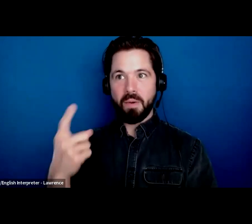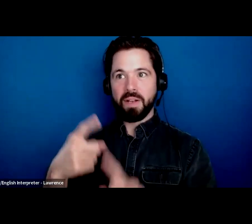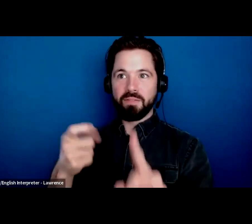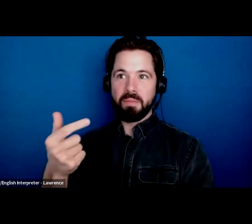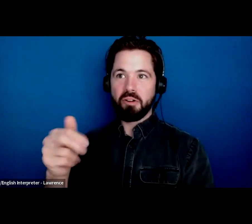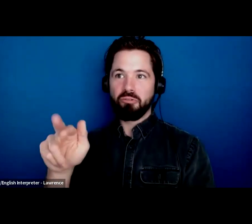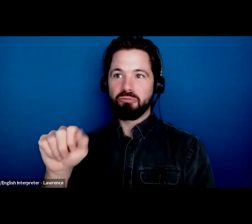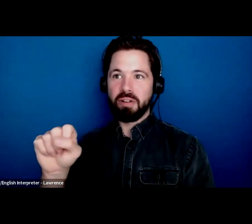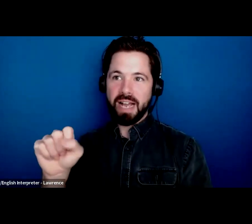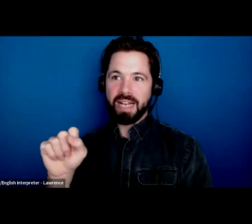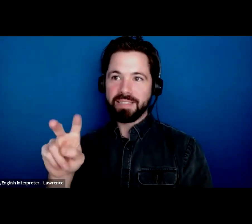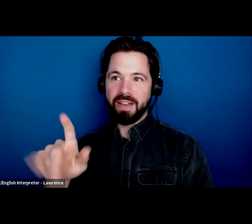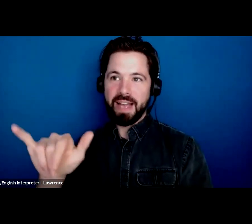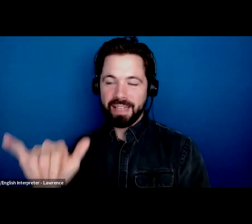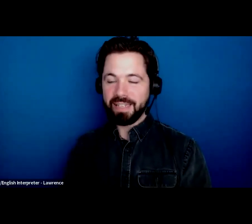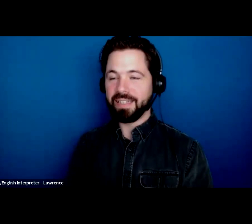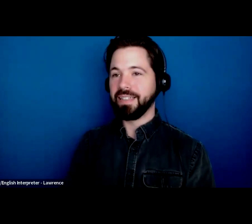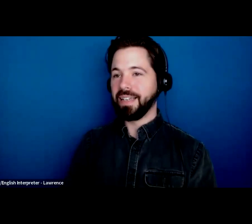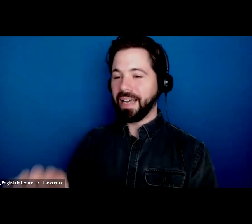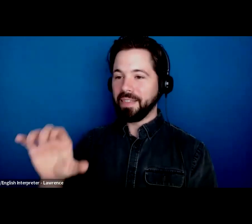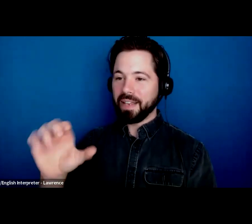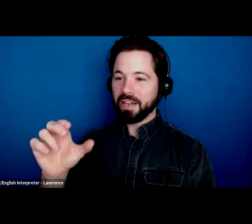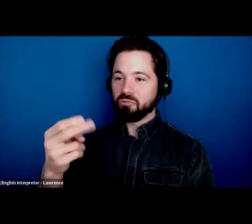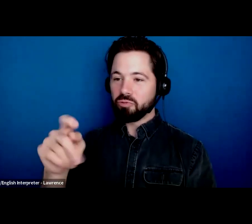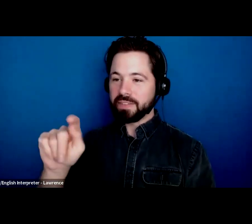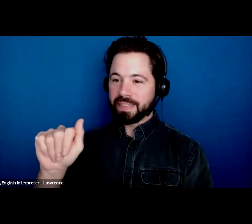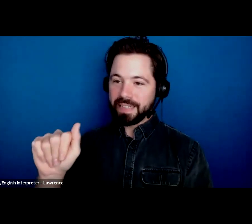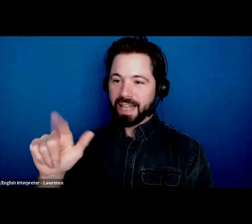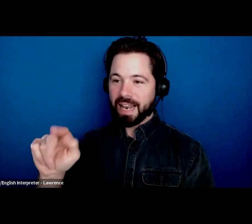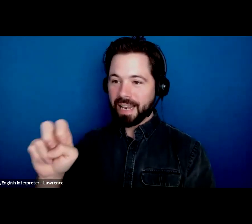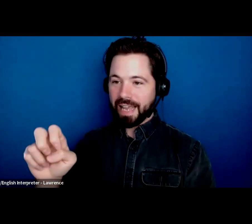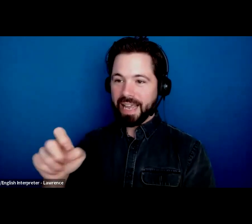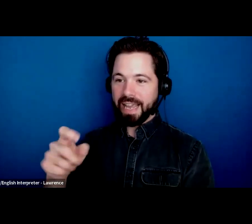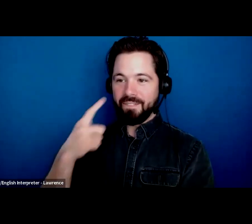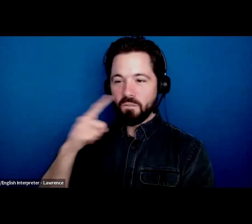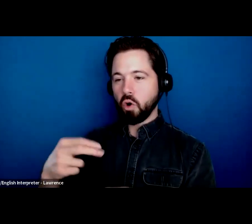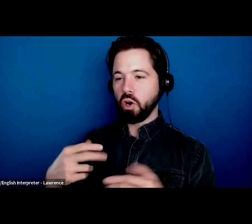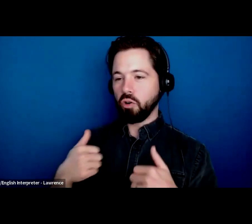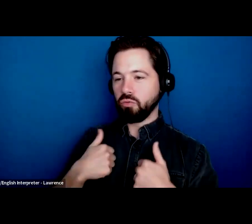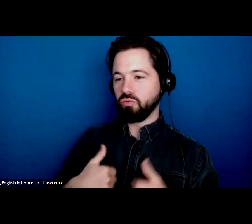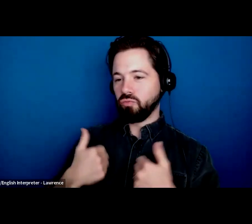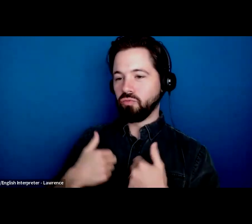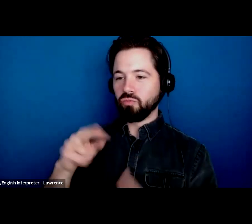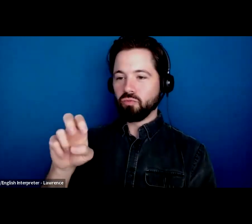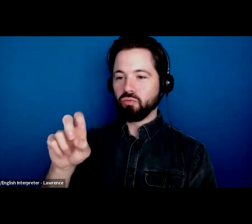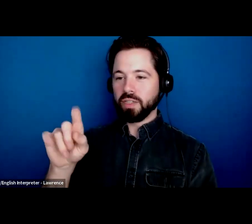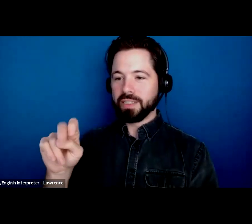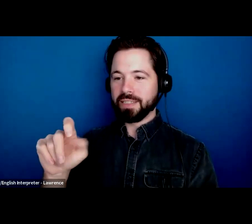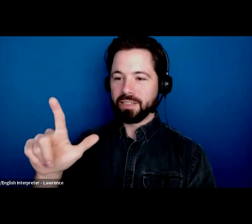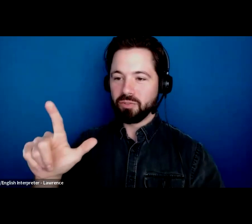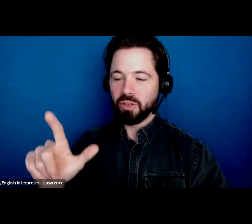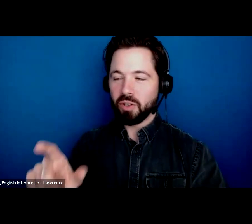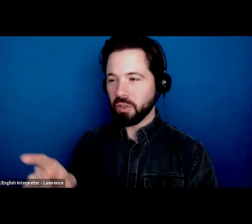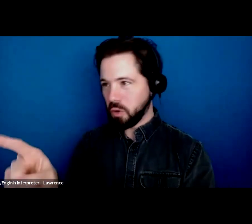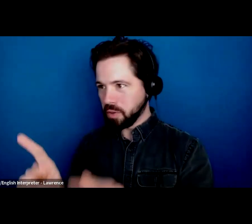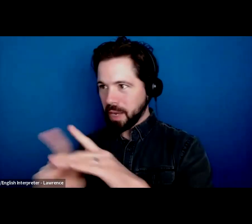us. And hi there to Christina Lane as well, always holding down residential. And you guys always pop up and pop on as I'm doing this, but if I